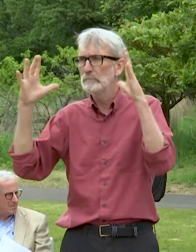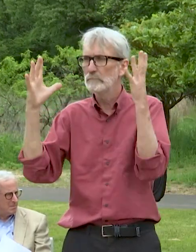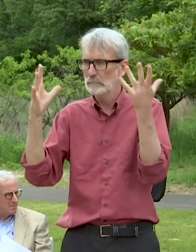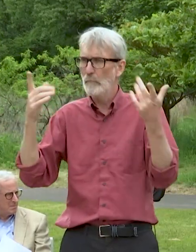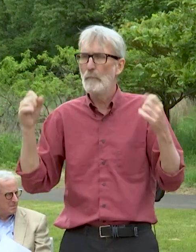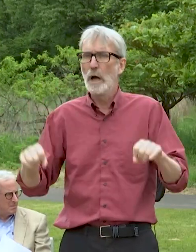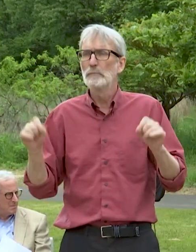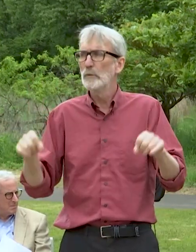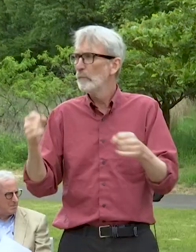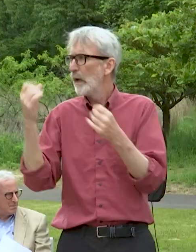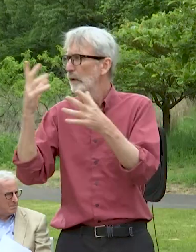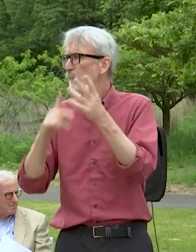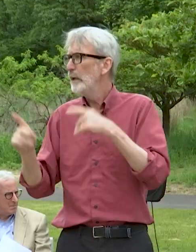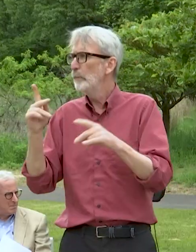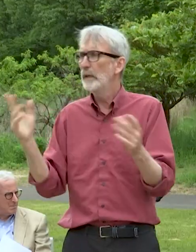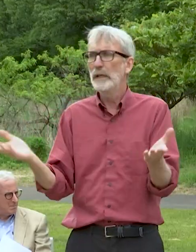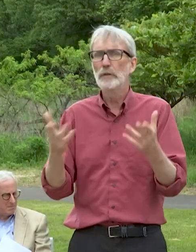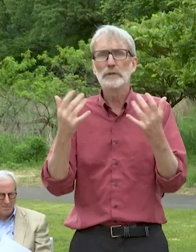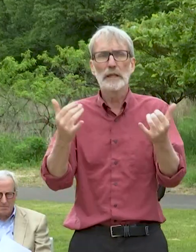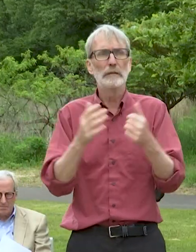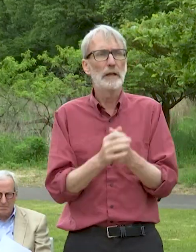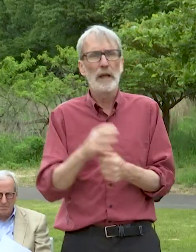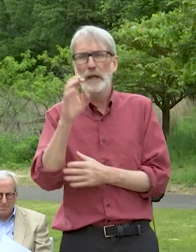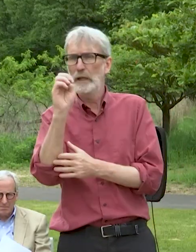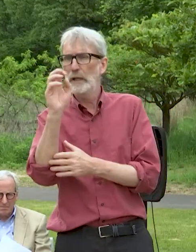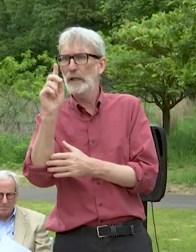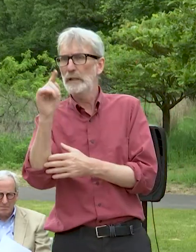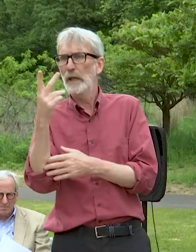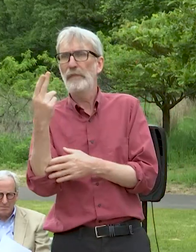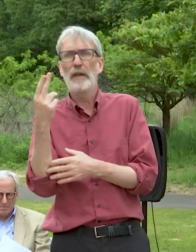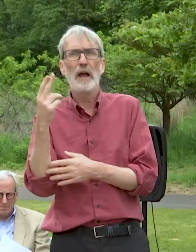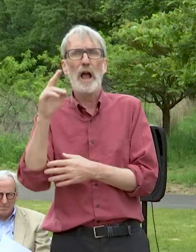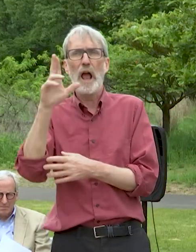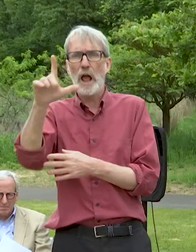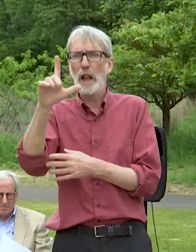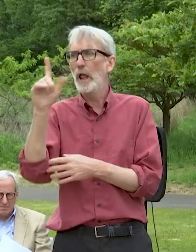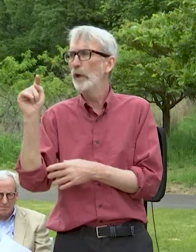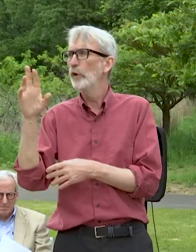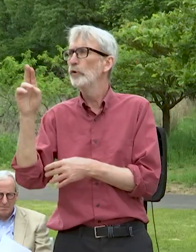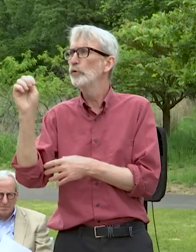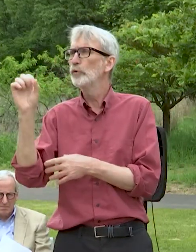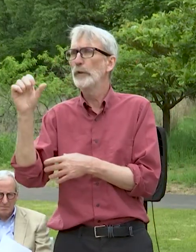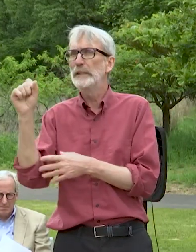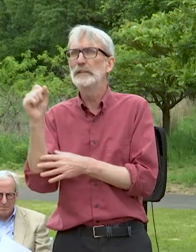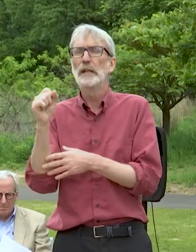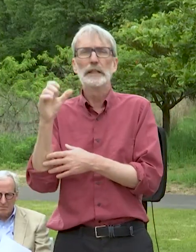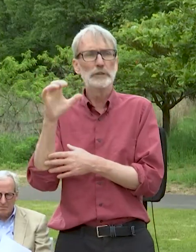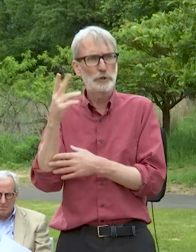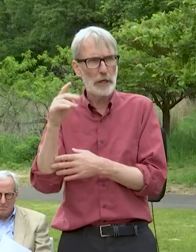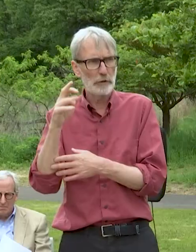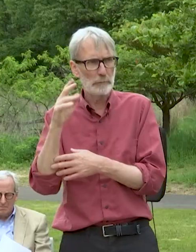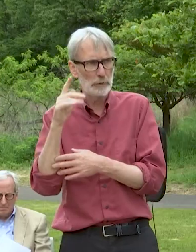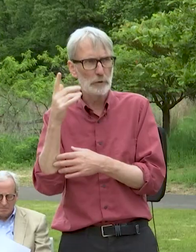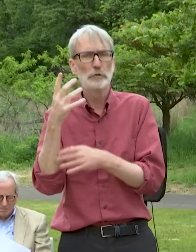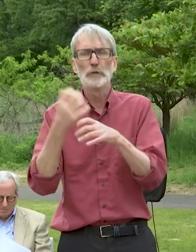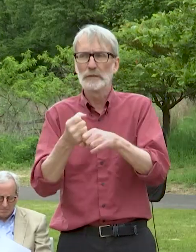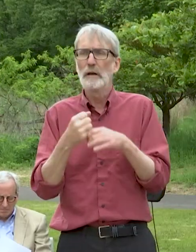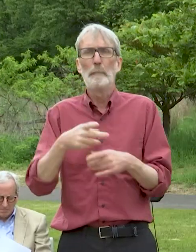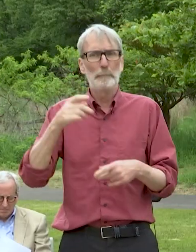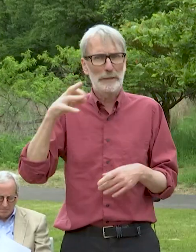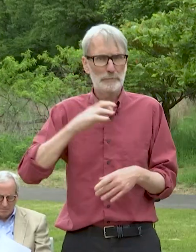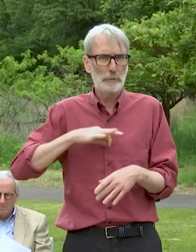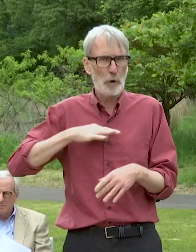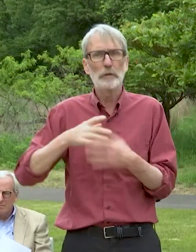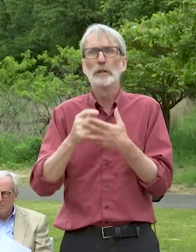here with us today. The Edith L. Trees Charitable Trust, the City of Pittsburgh Parks Tax Trust